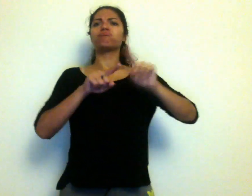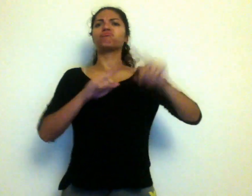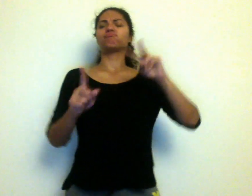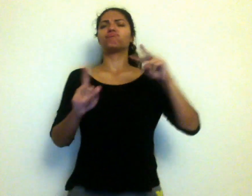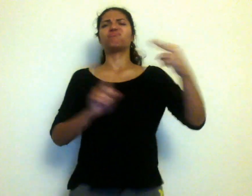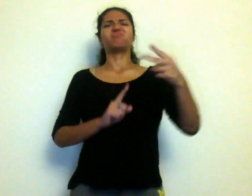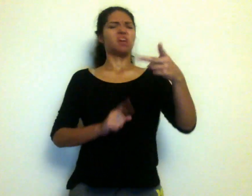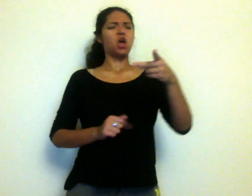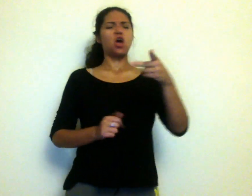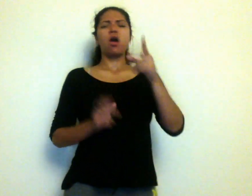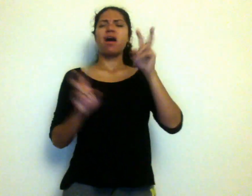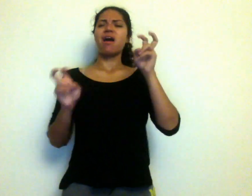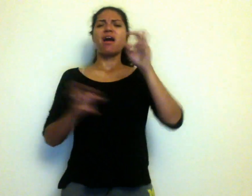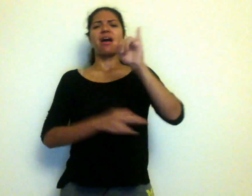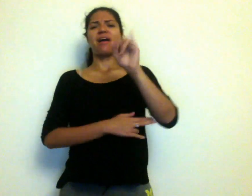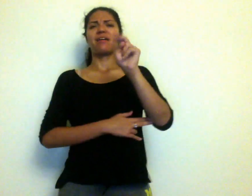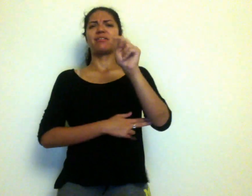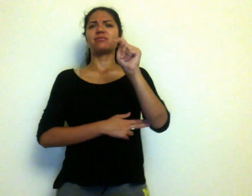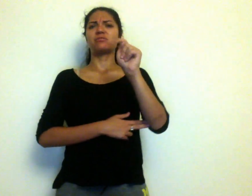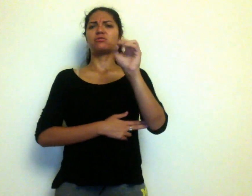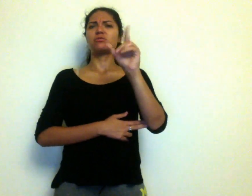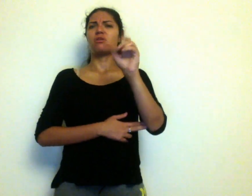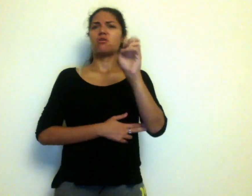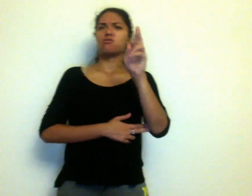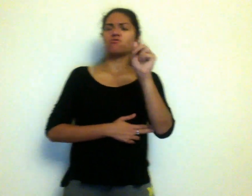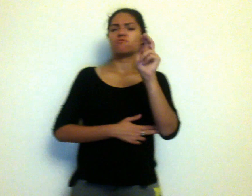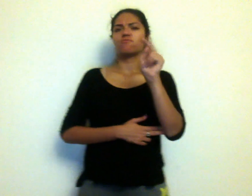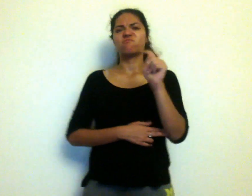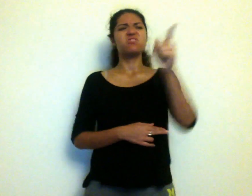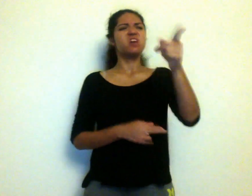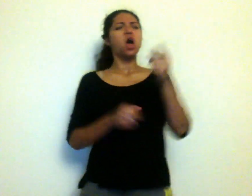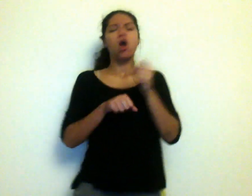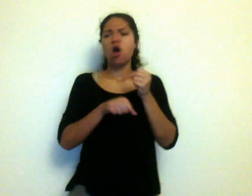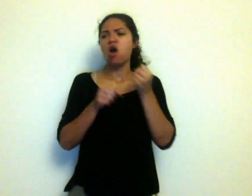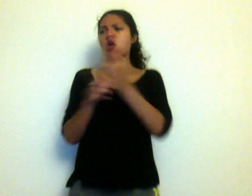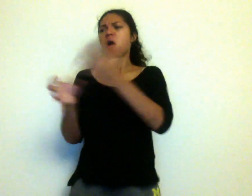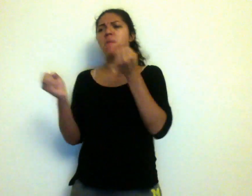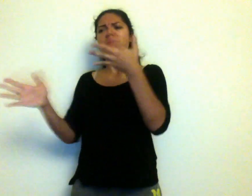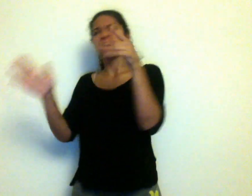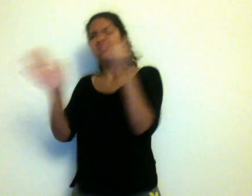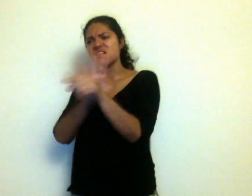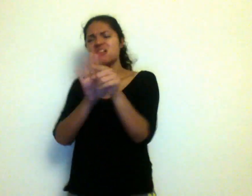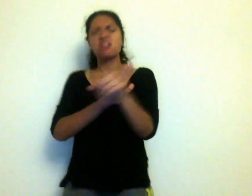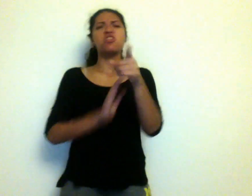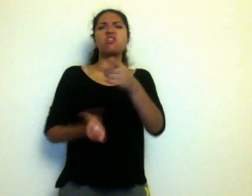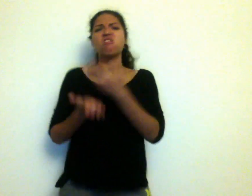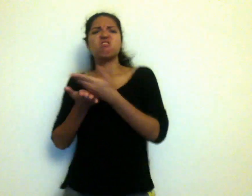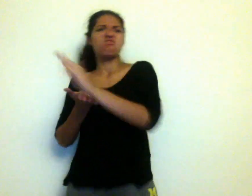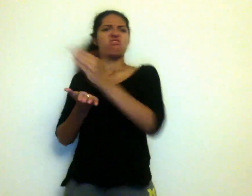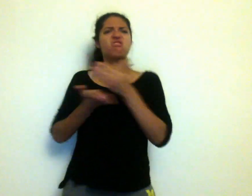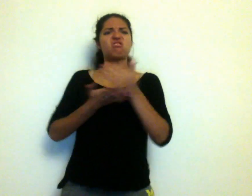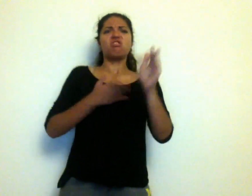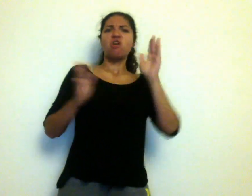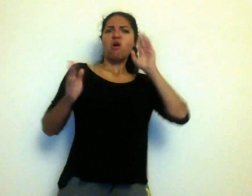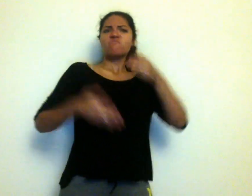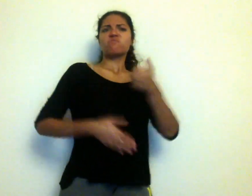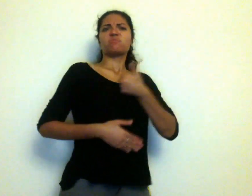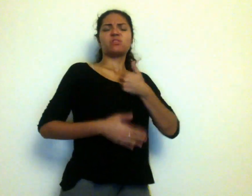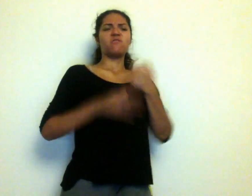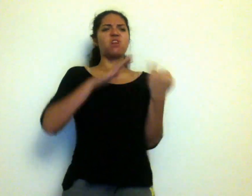Muslim sword is carrying destruction into India. Blood and sword are not for the Hindus whose religion is based on the laws of